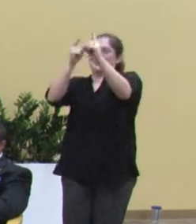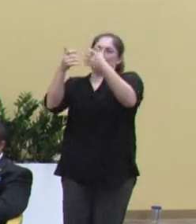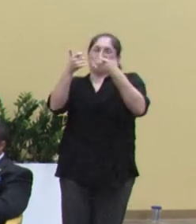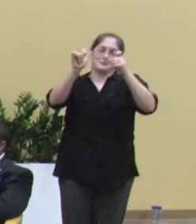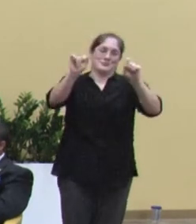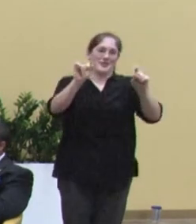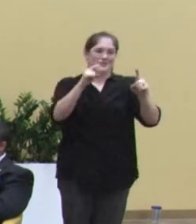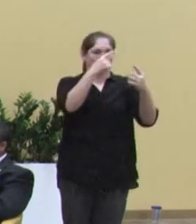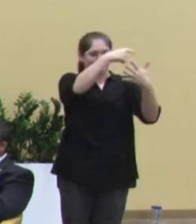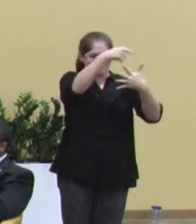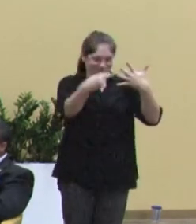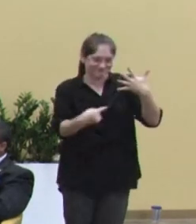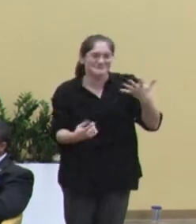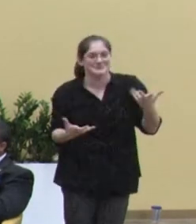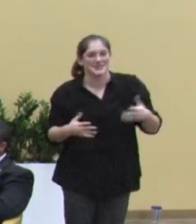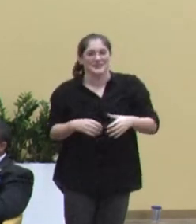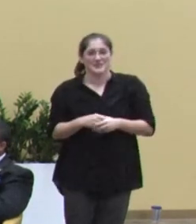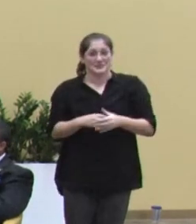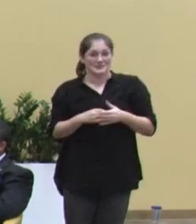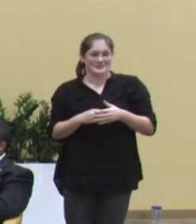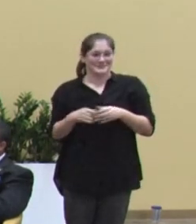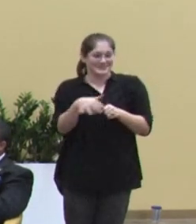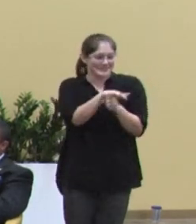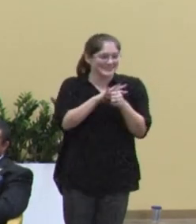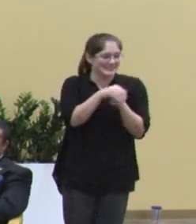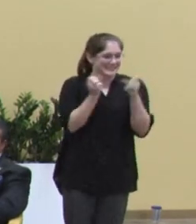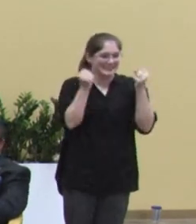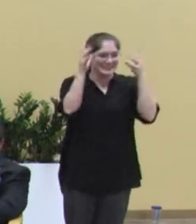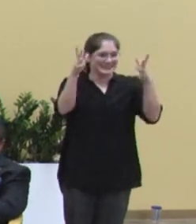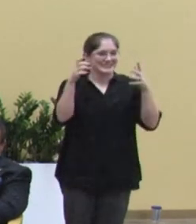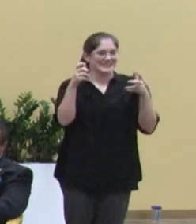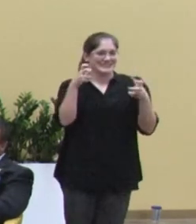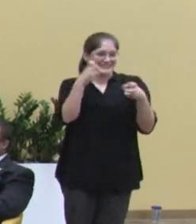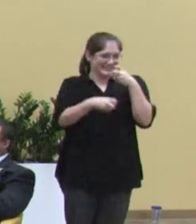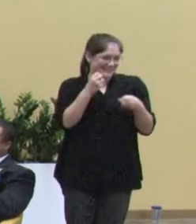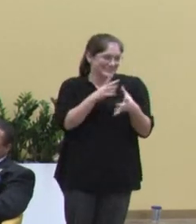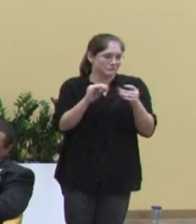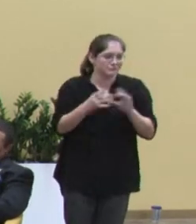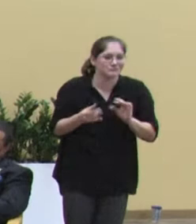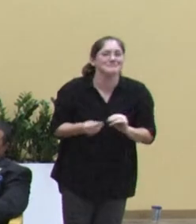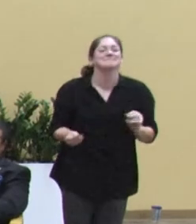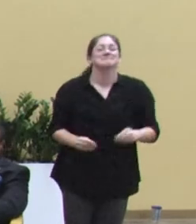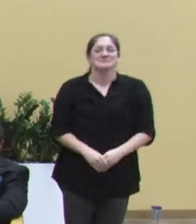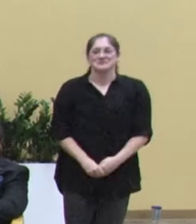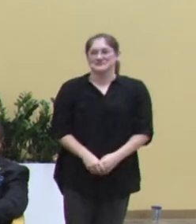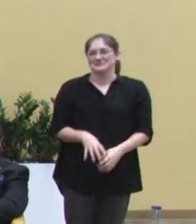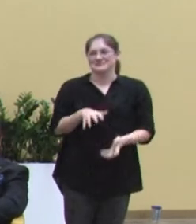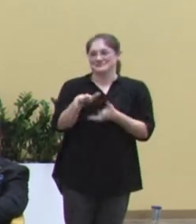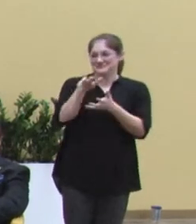I'm gonna be like Donald Trump. We can grab a lot of things. I do a lot of things. We do great things. Listen, ladies and gentlemen, after going along